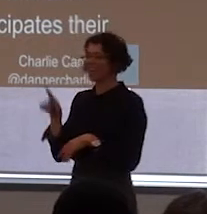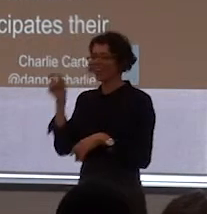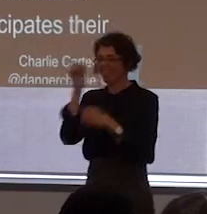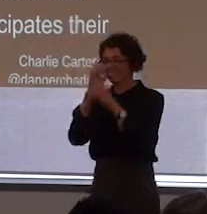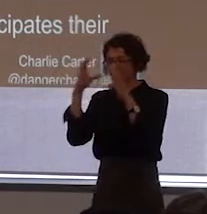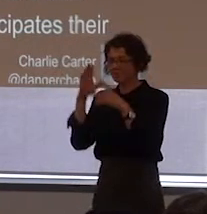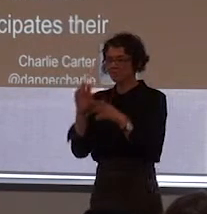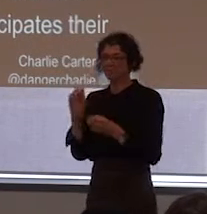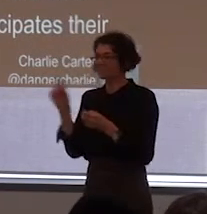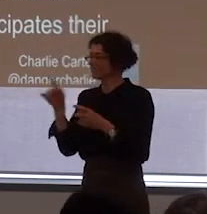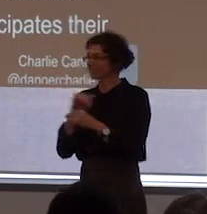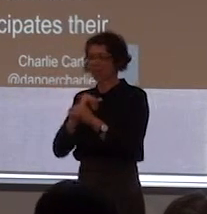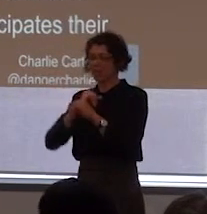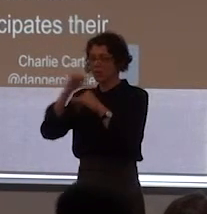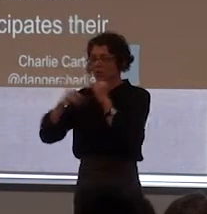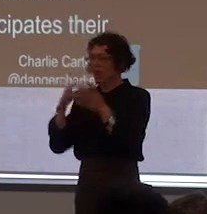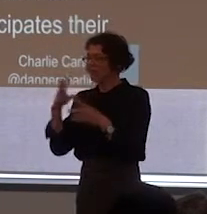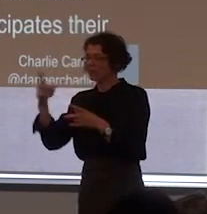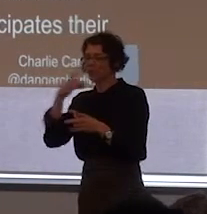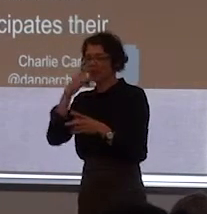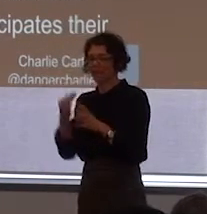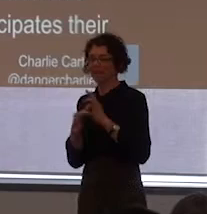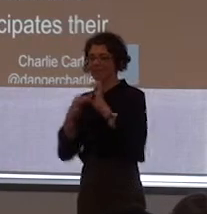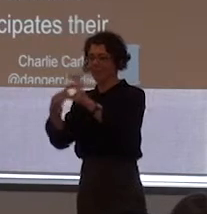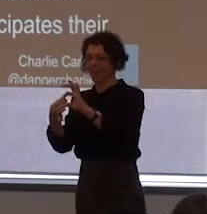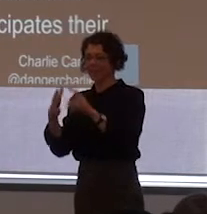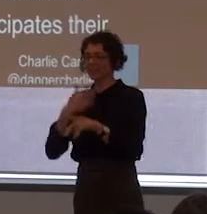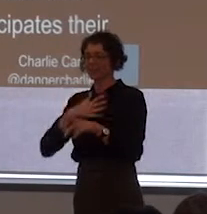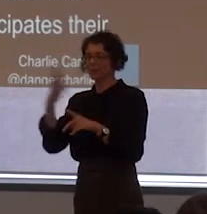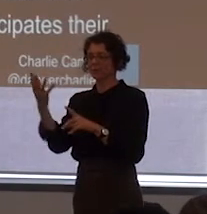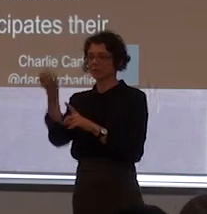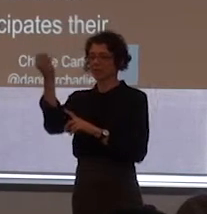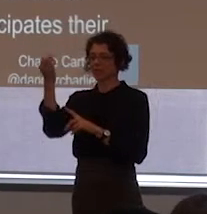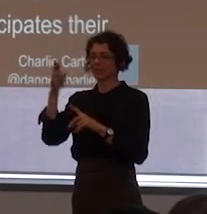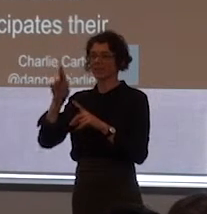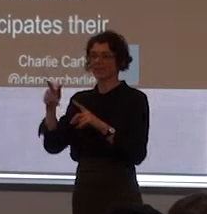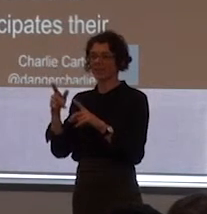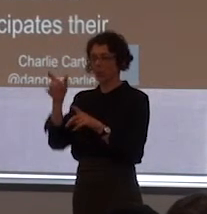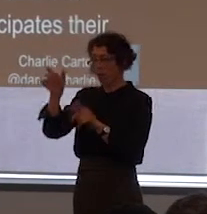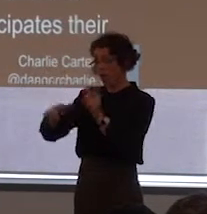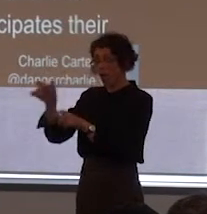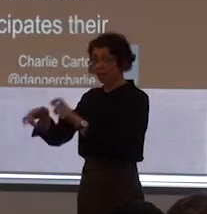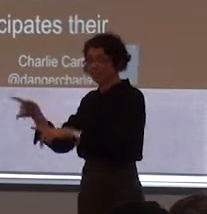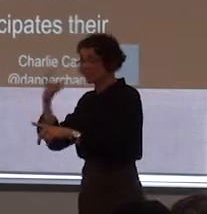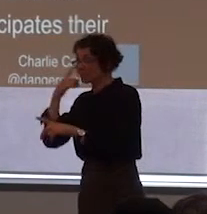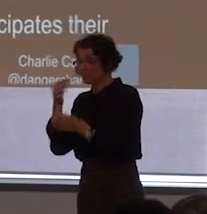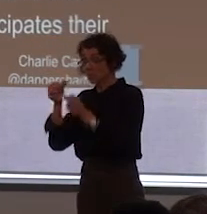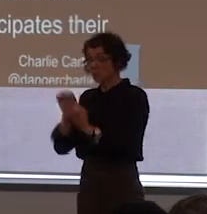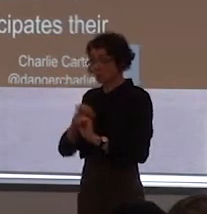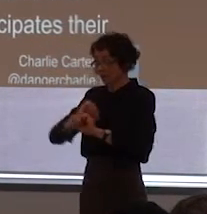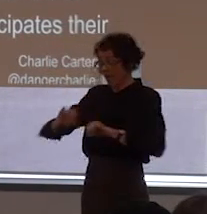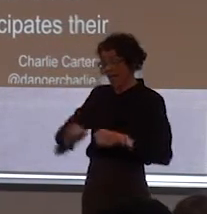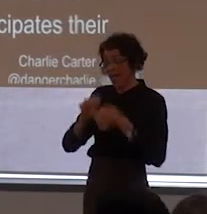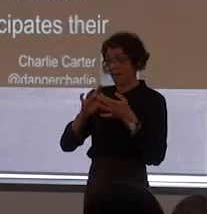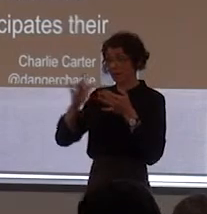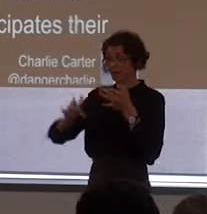itself is a universal image now. That's what we want to achieve for our clients, for our customers, for all the people visiting our site. Doesn't matter what kind